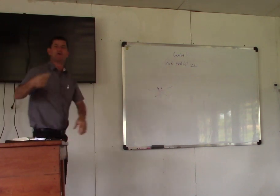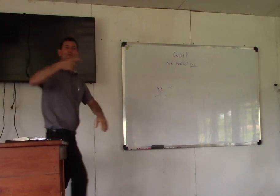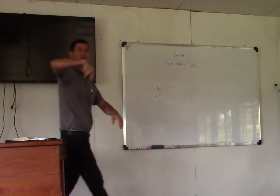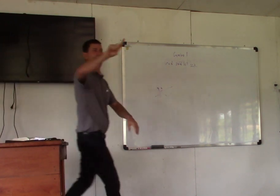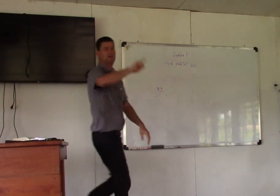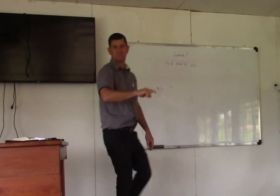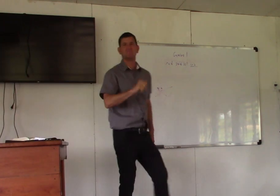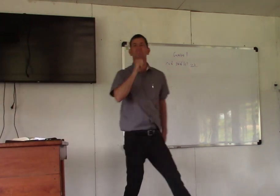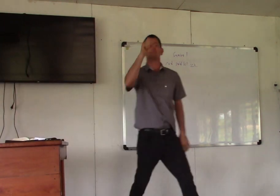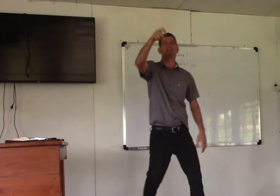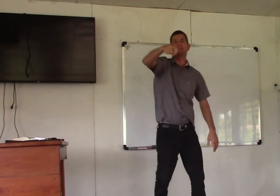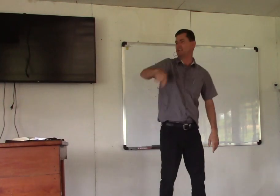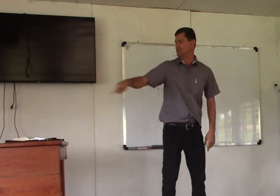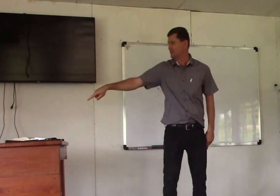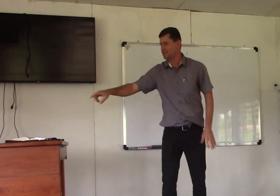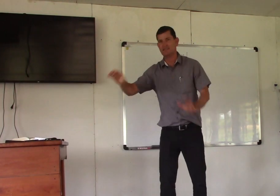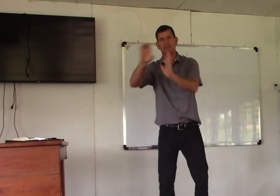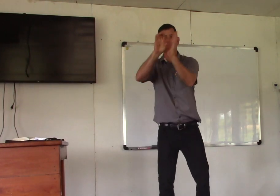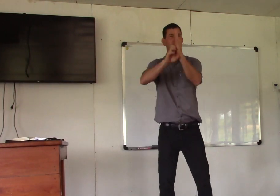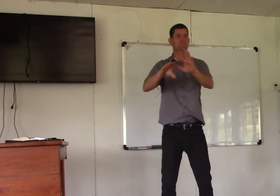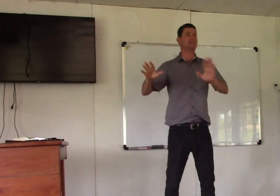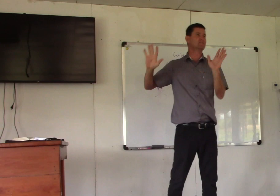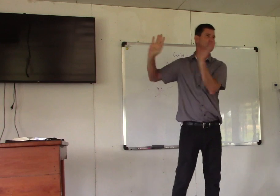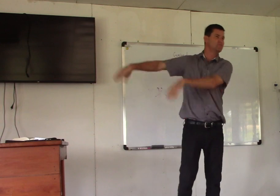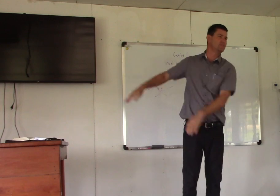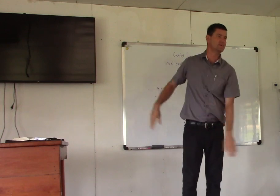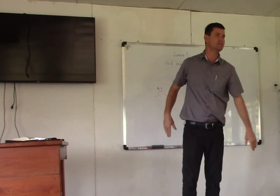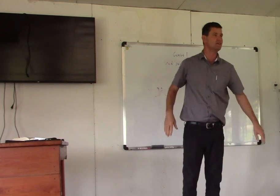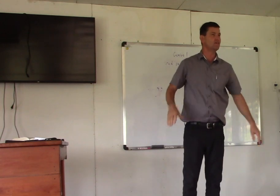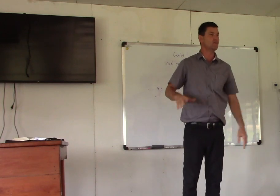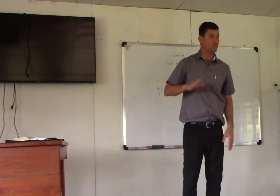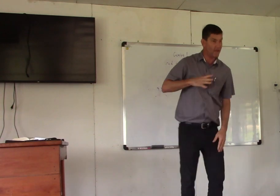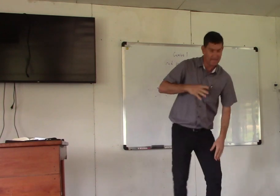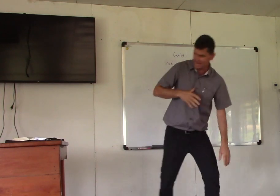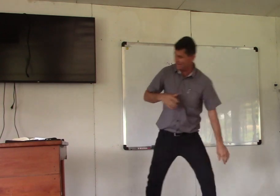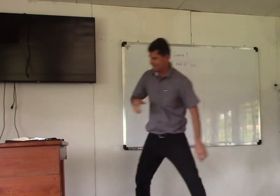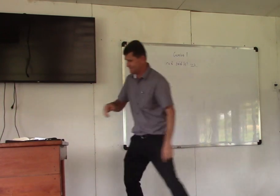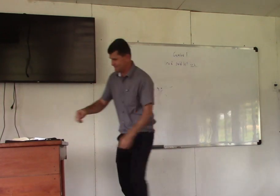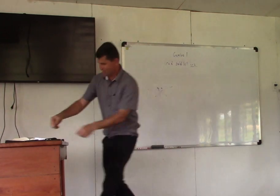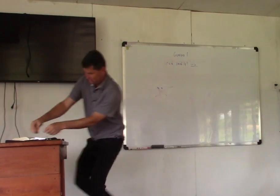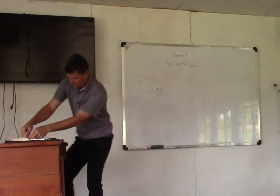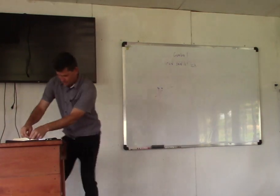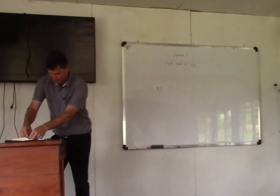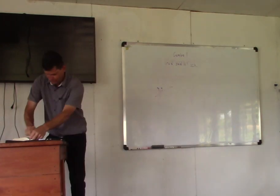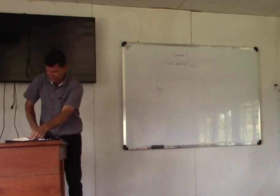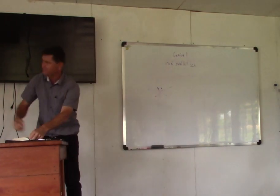We not need commandment. Fine.